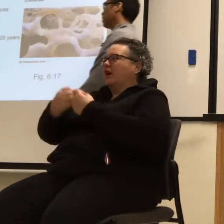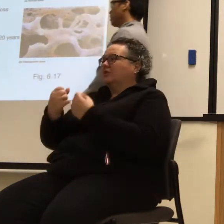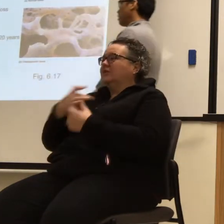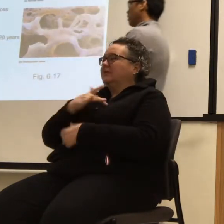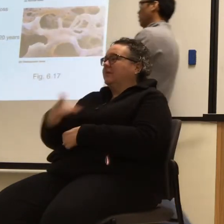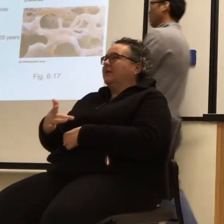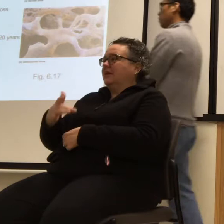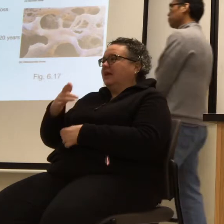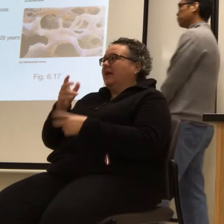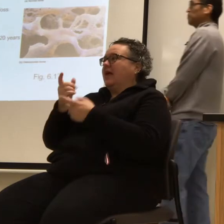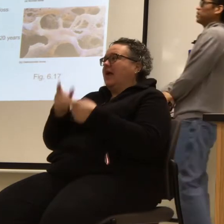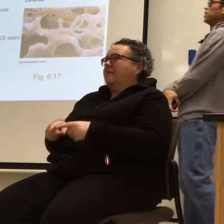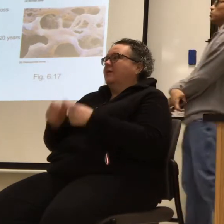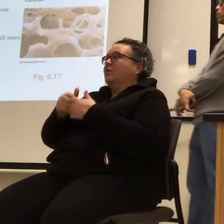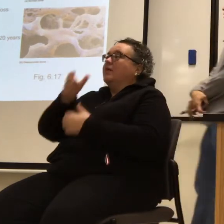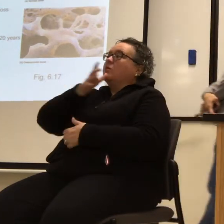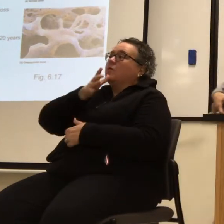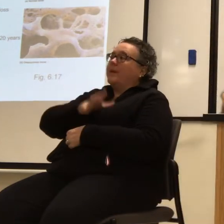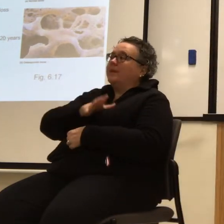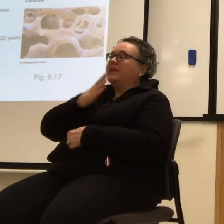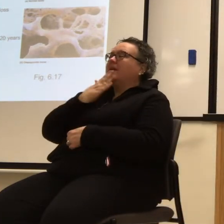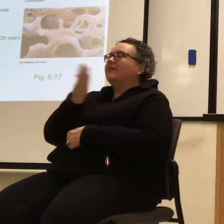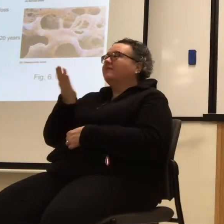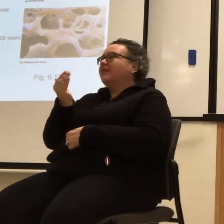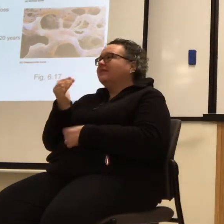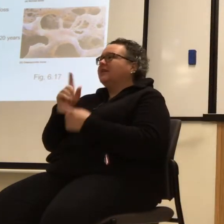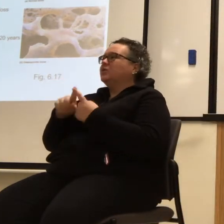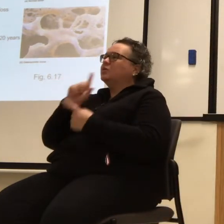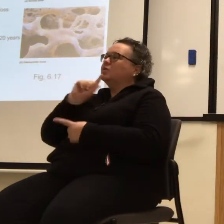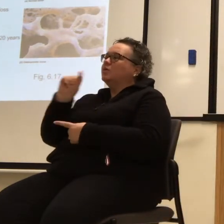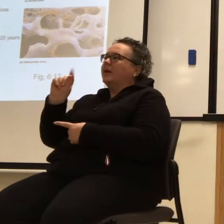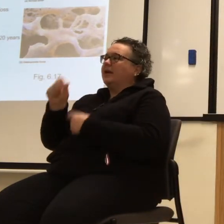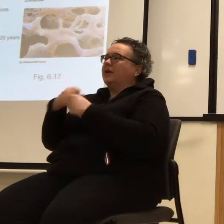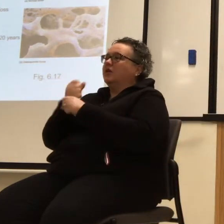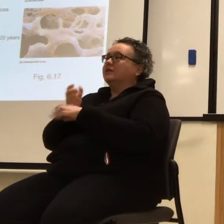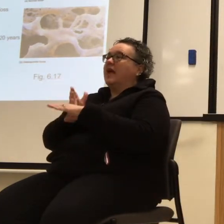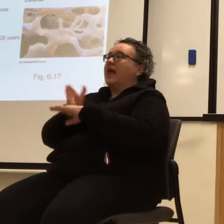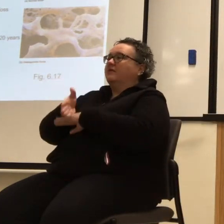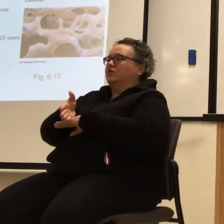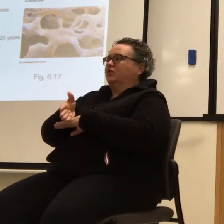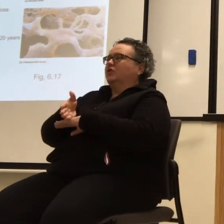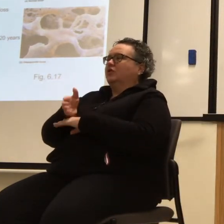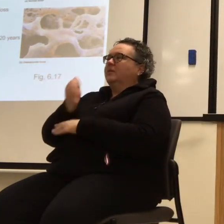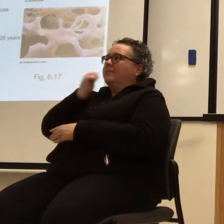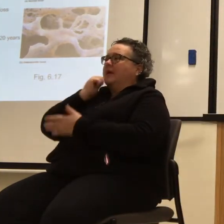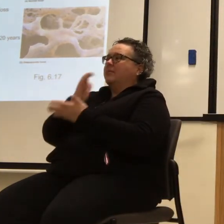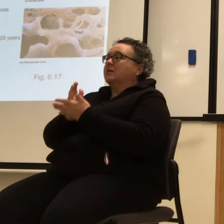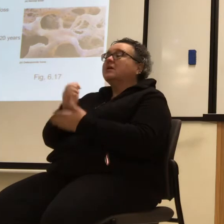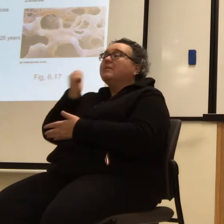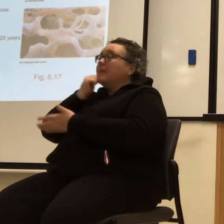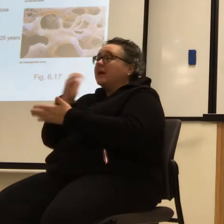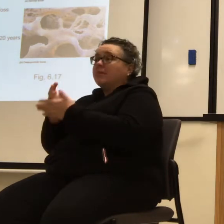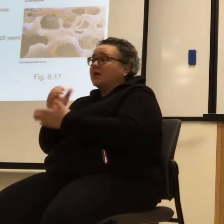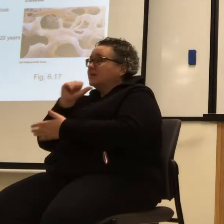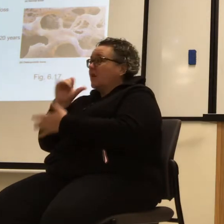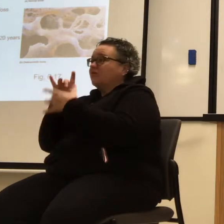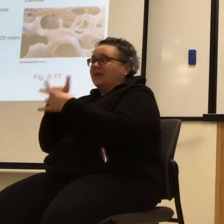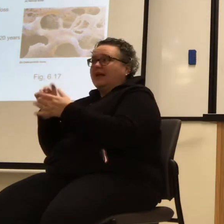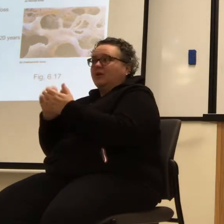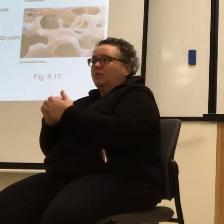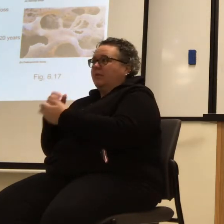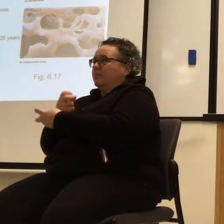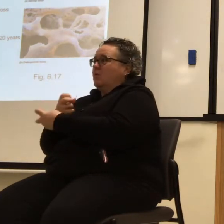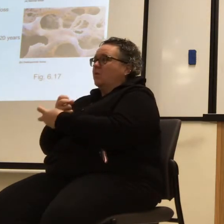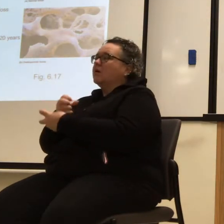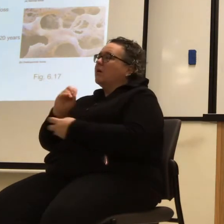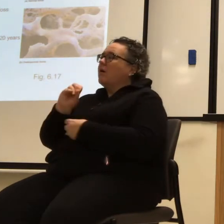women's 15 to 20 years post-menopause. Well, post-menopause has nothing to do with bone. It's the ovaries, you ovulate once